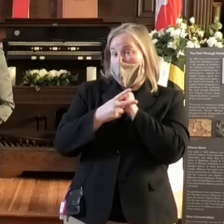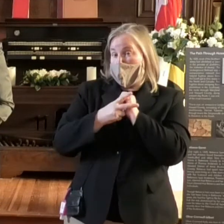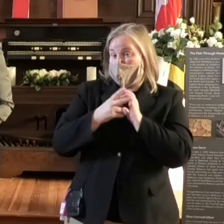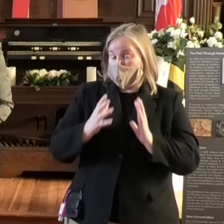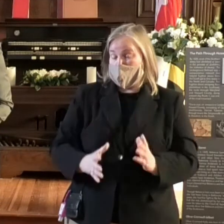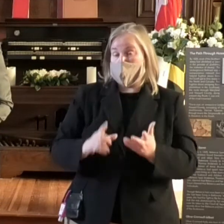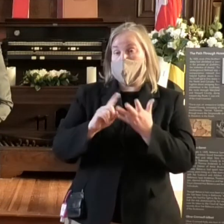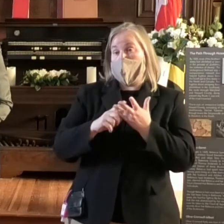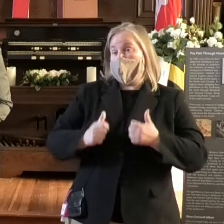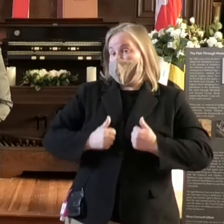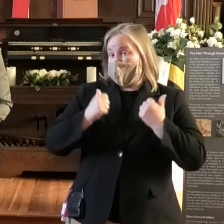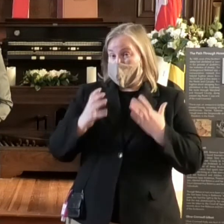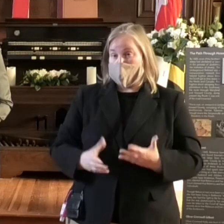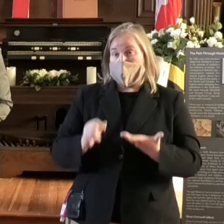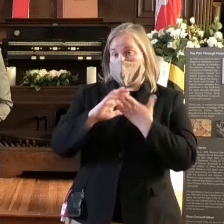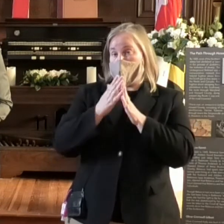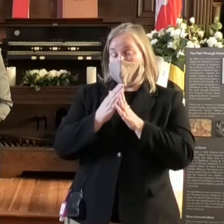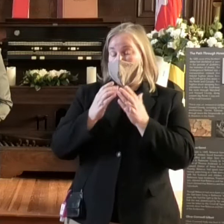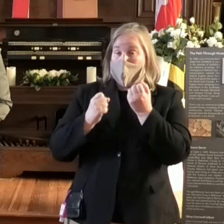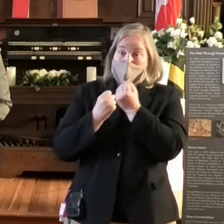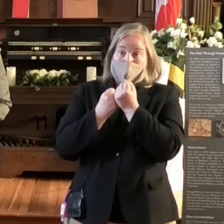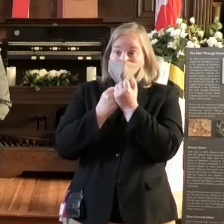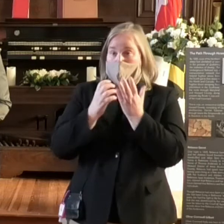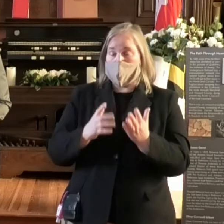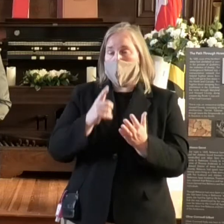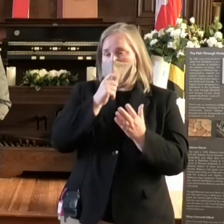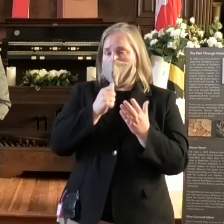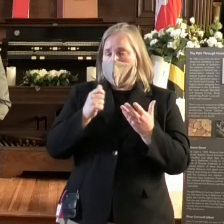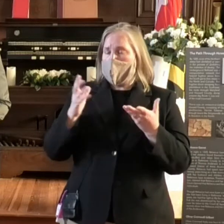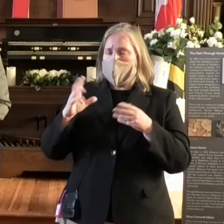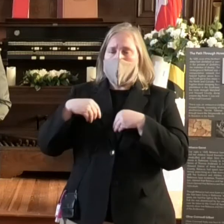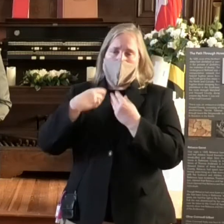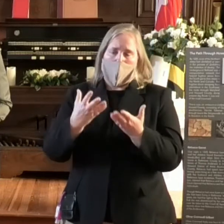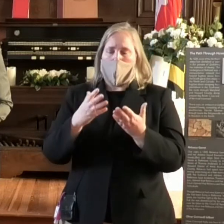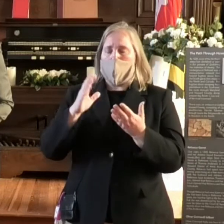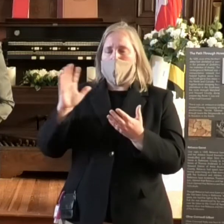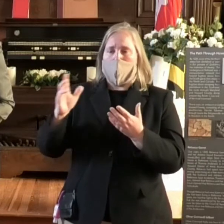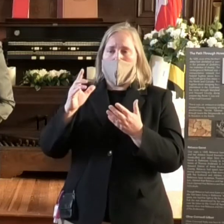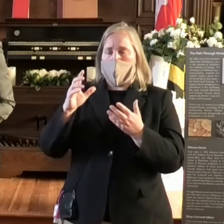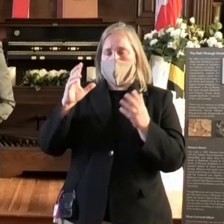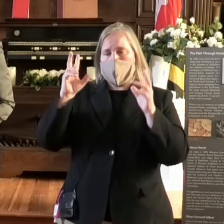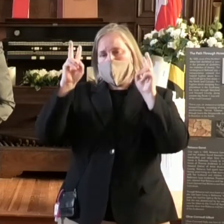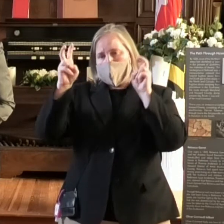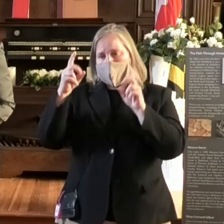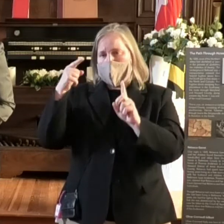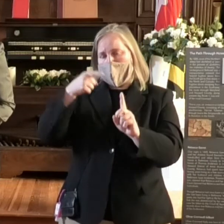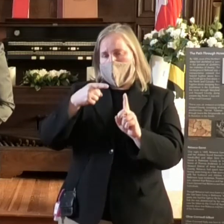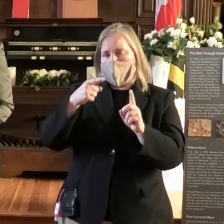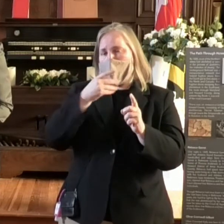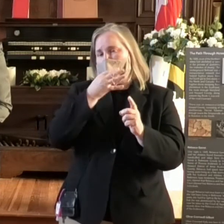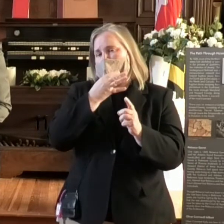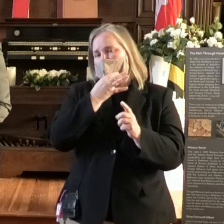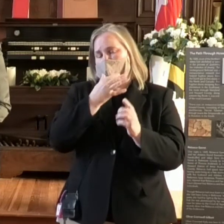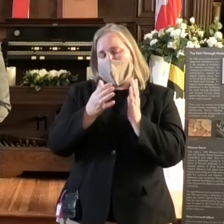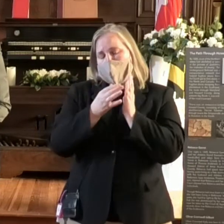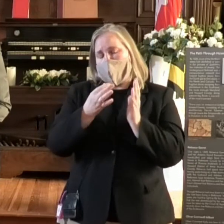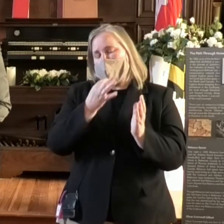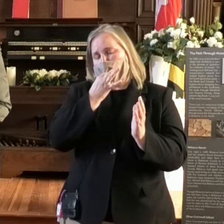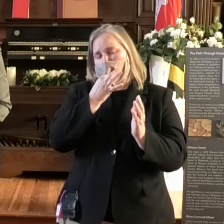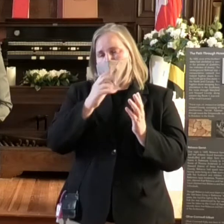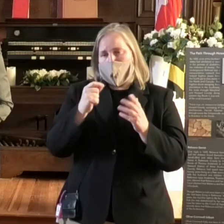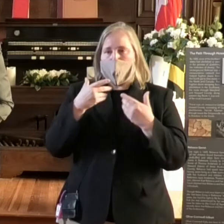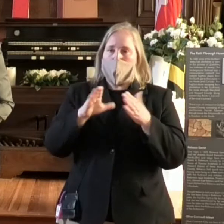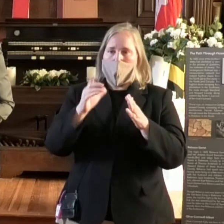and community activists who are lending their subject matter expertise and will allow for diversity of perspectives.